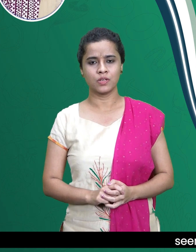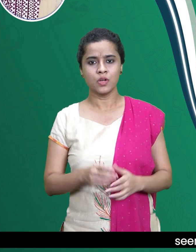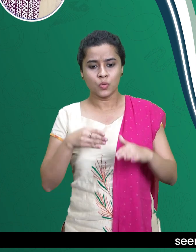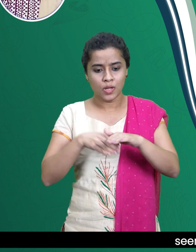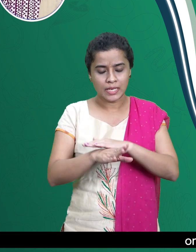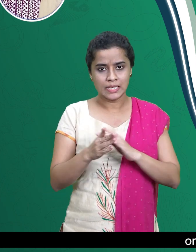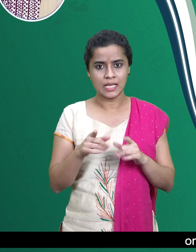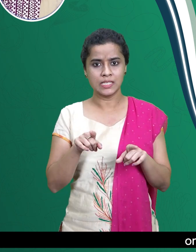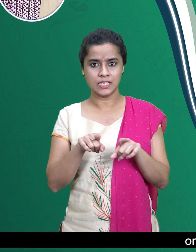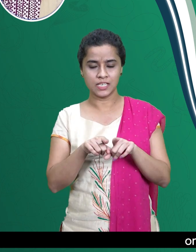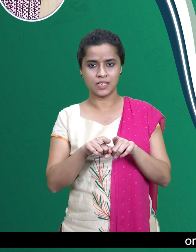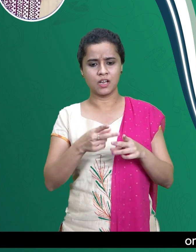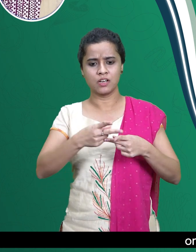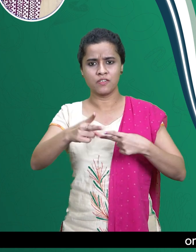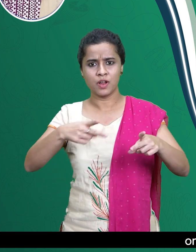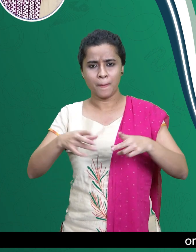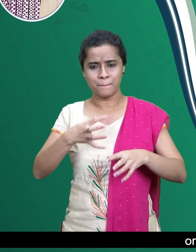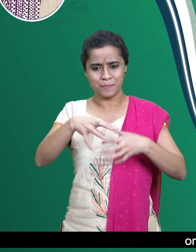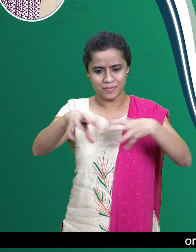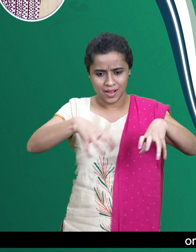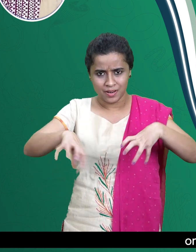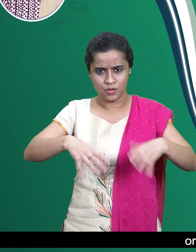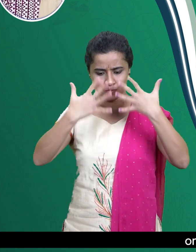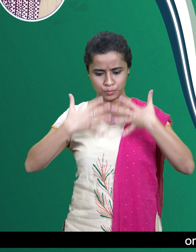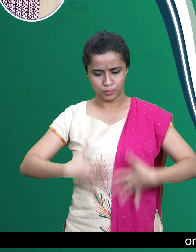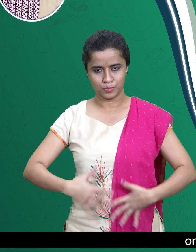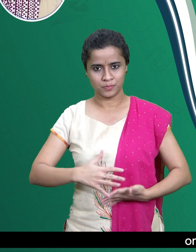in on different parts of the body.